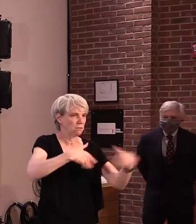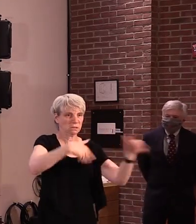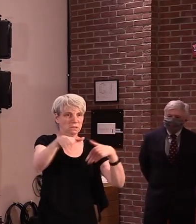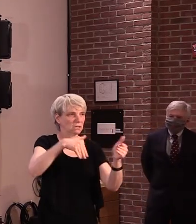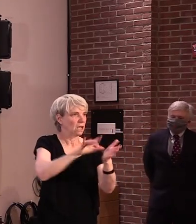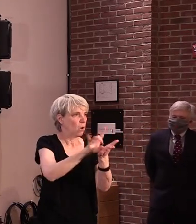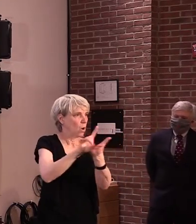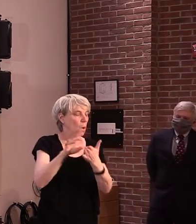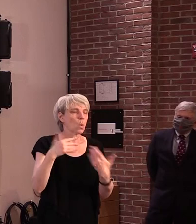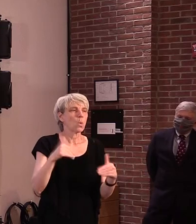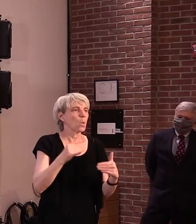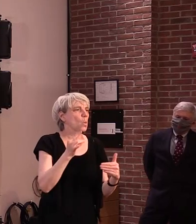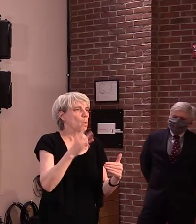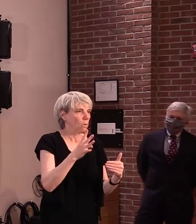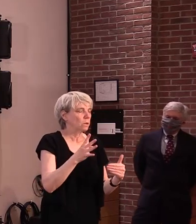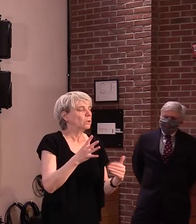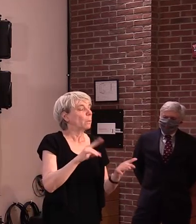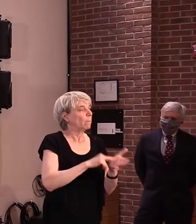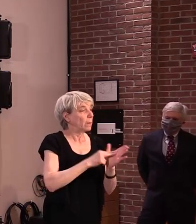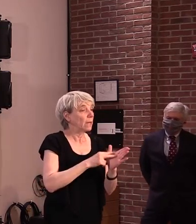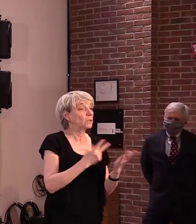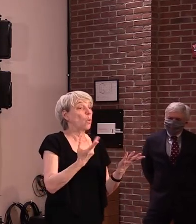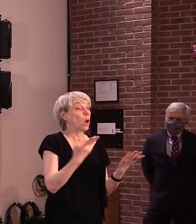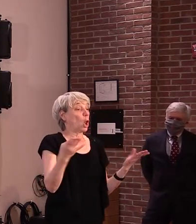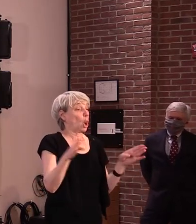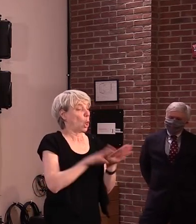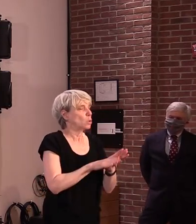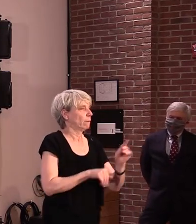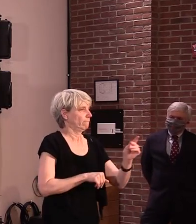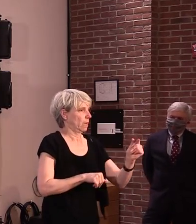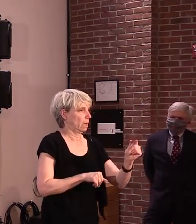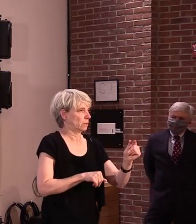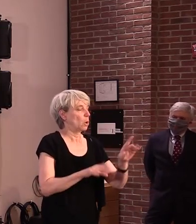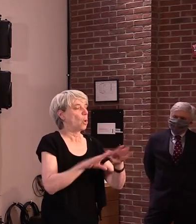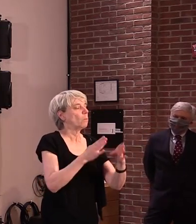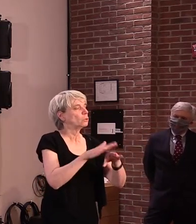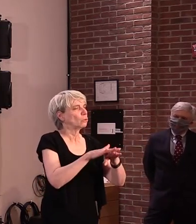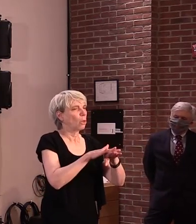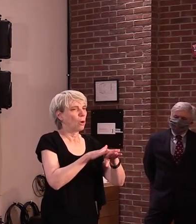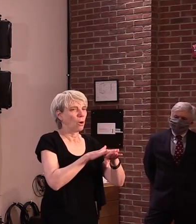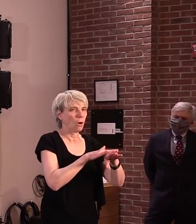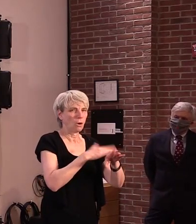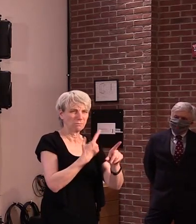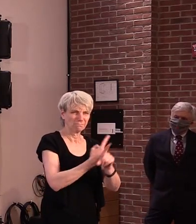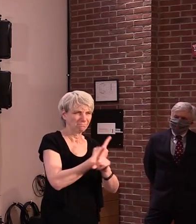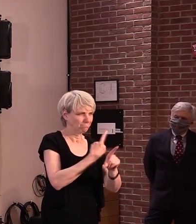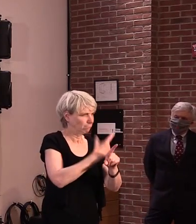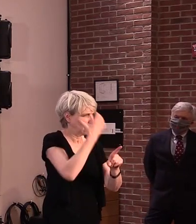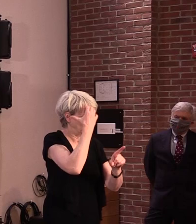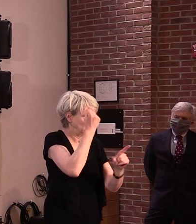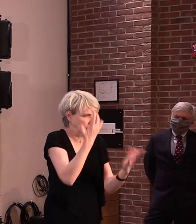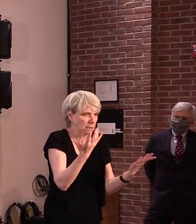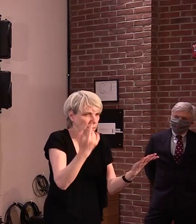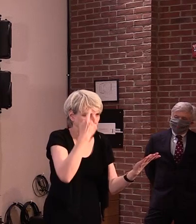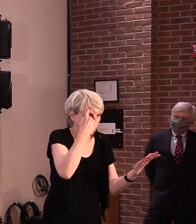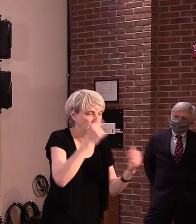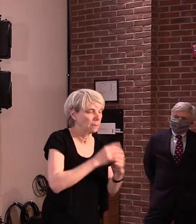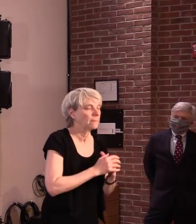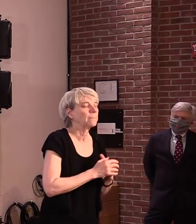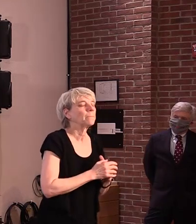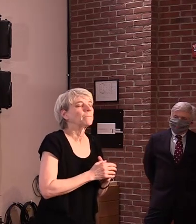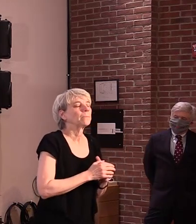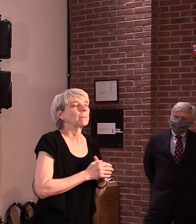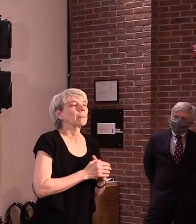lot slower than going into it, and I think everyone can understand the reasoning behind that. Most of